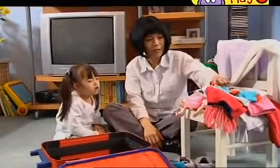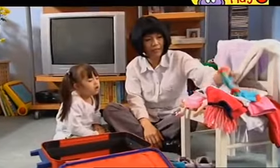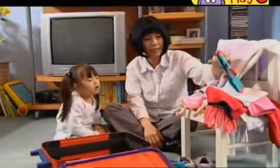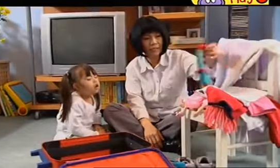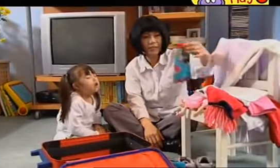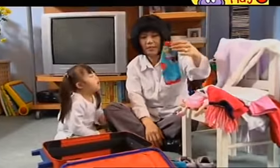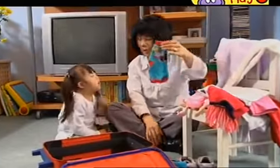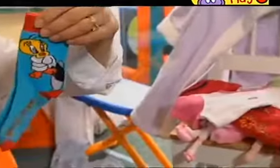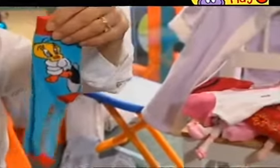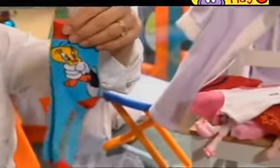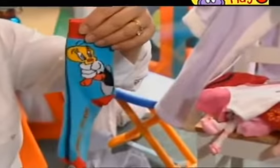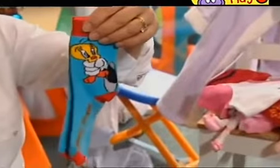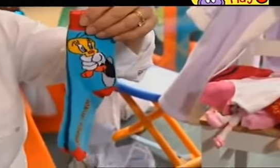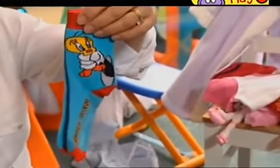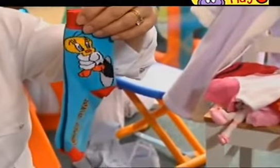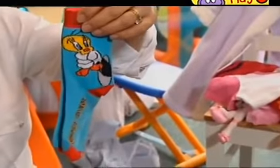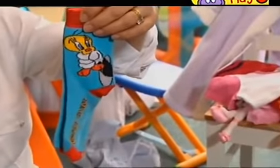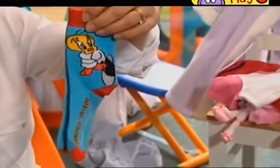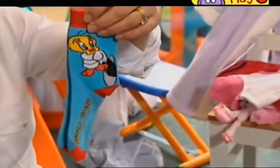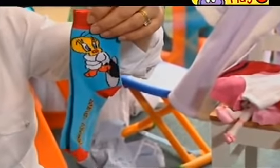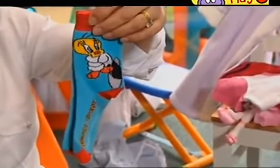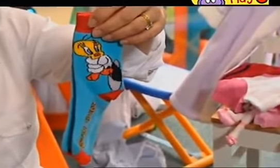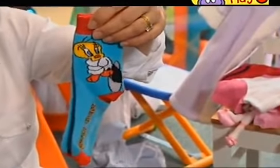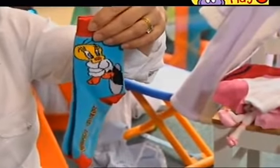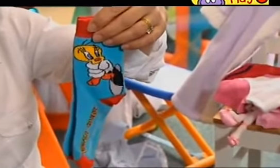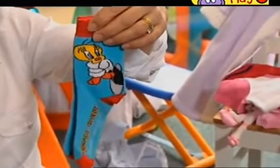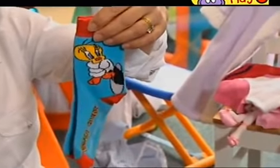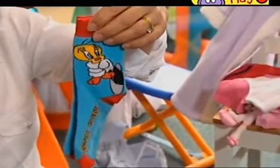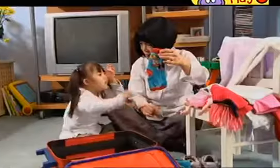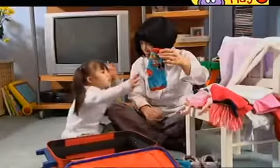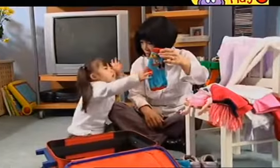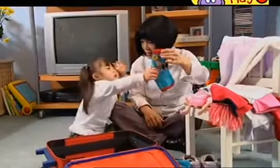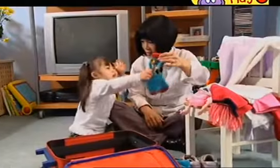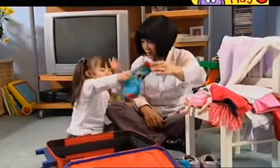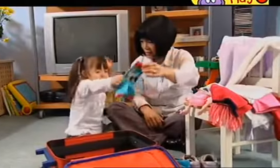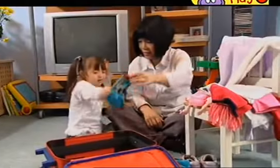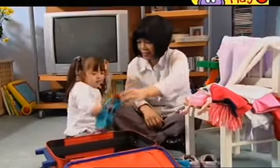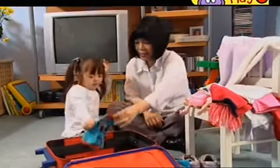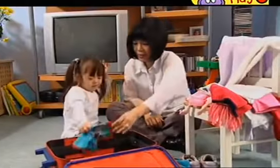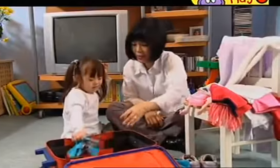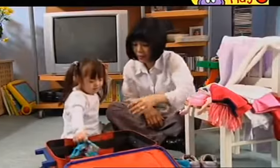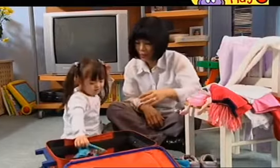Now to start packing. She will need some socks. In they go.